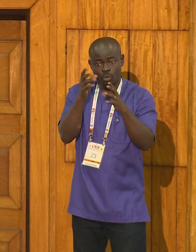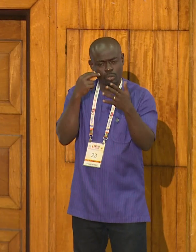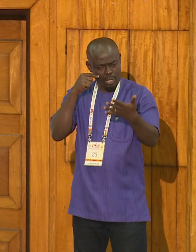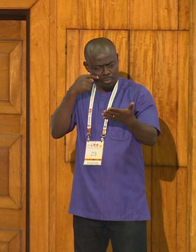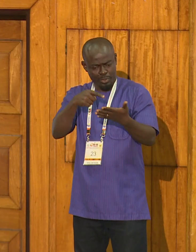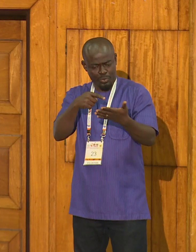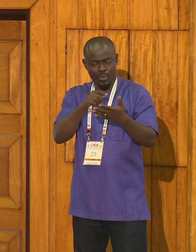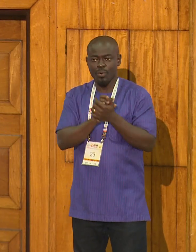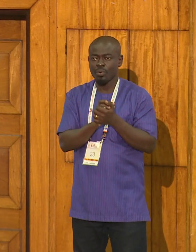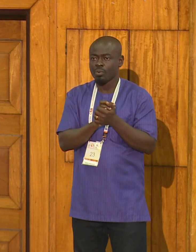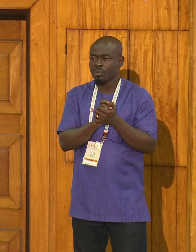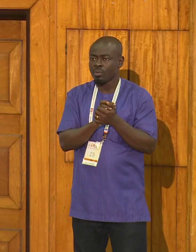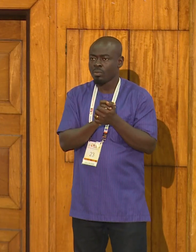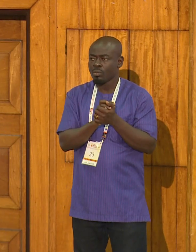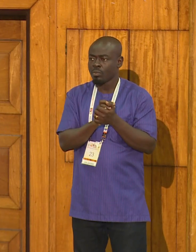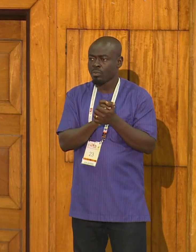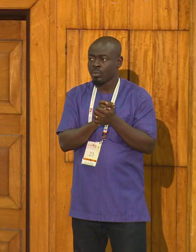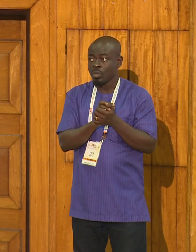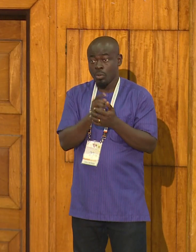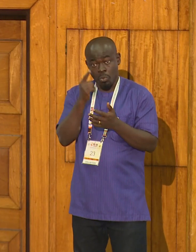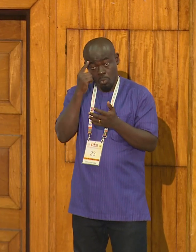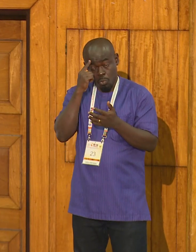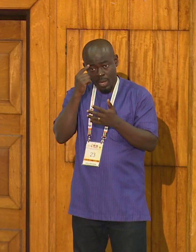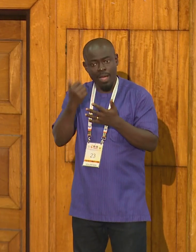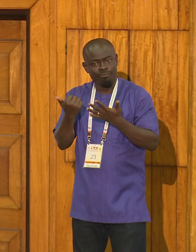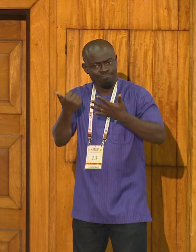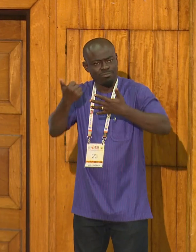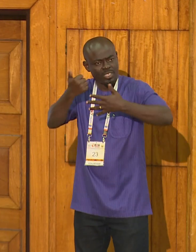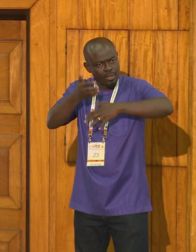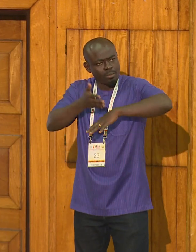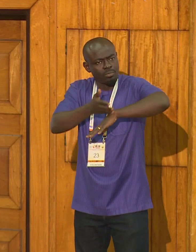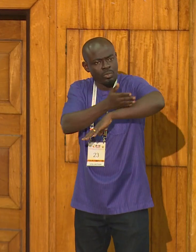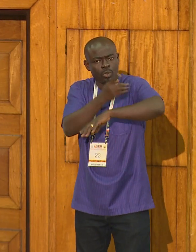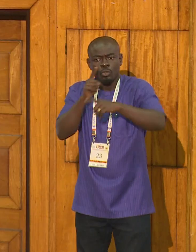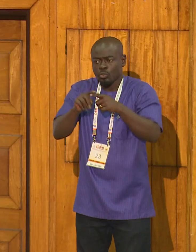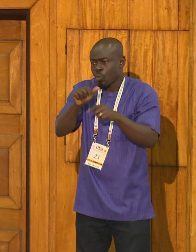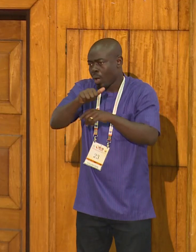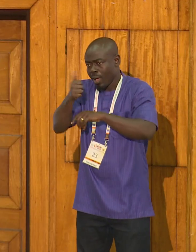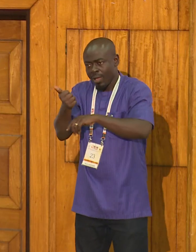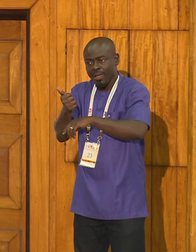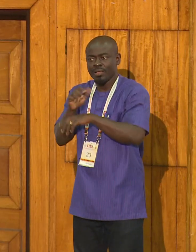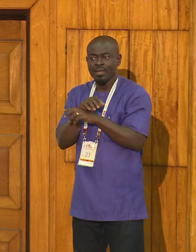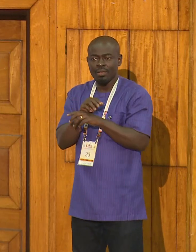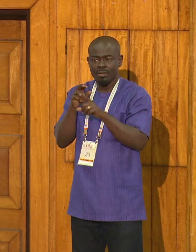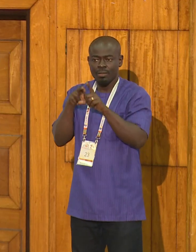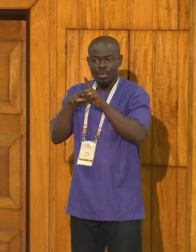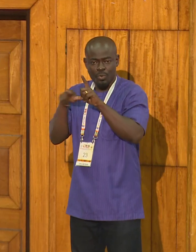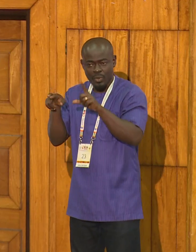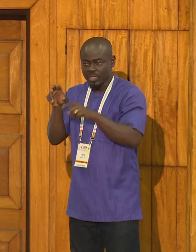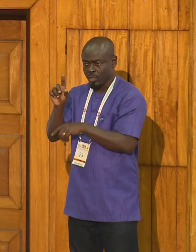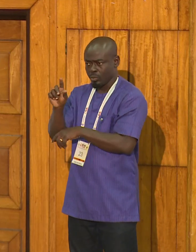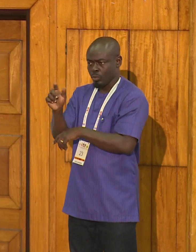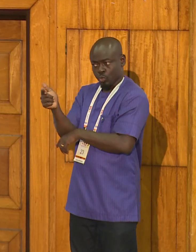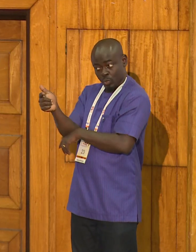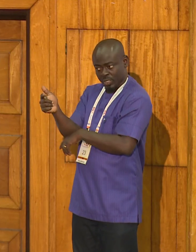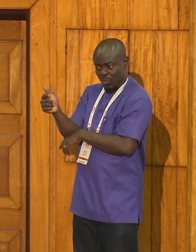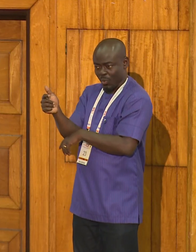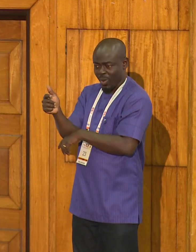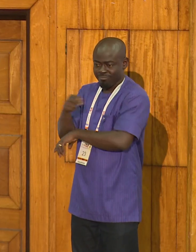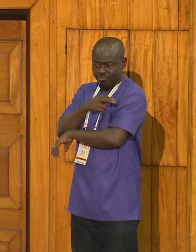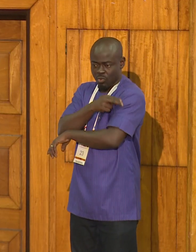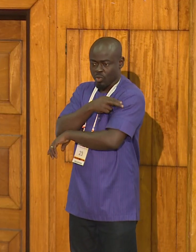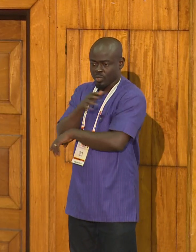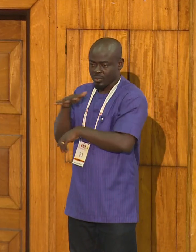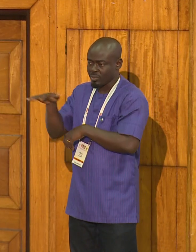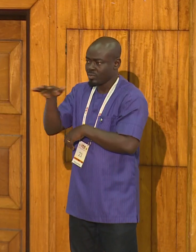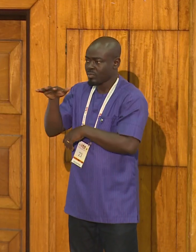saw at Mpilo, we had scaled it up to UBH and other 21 facilities that are